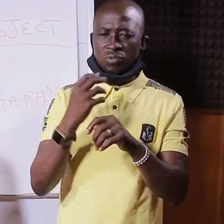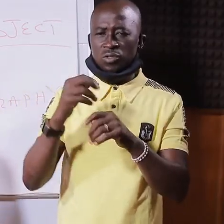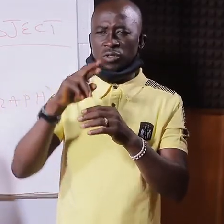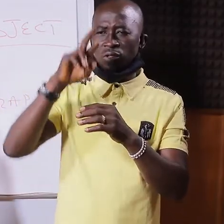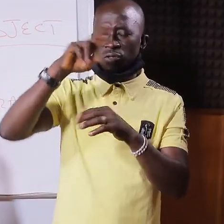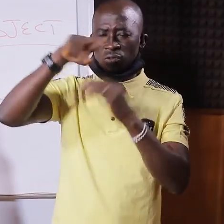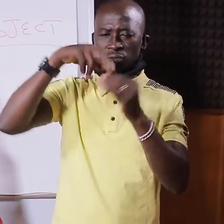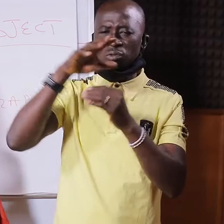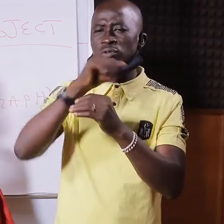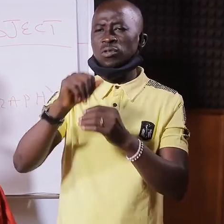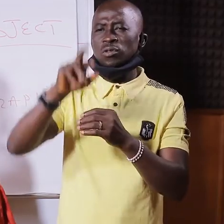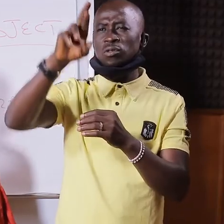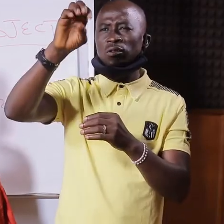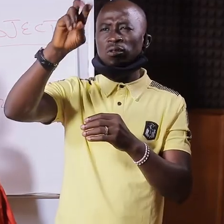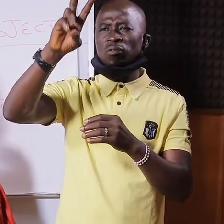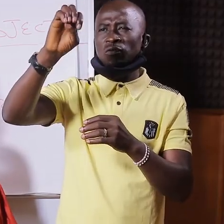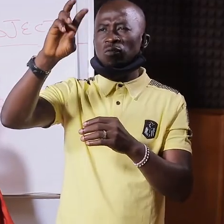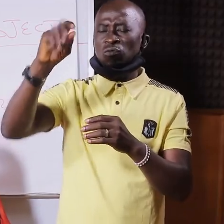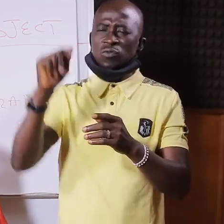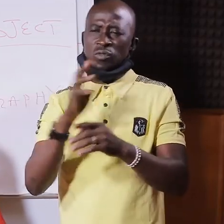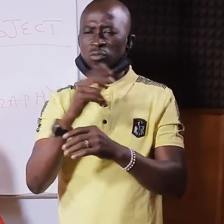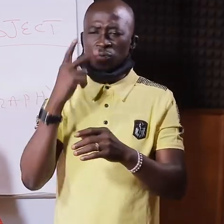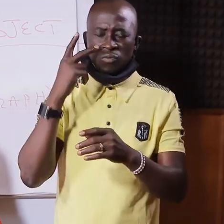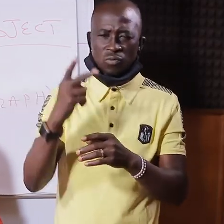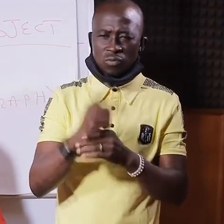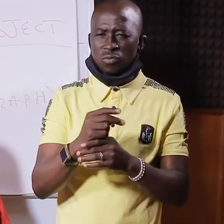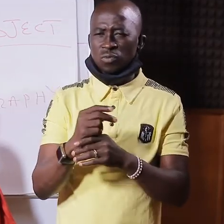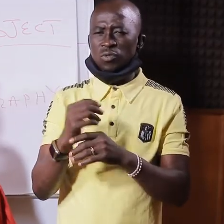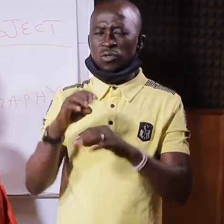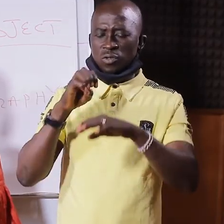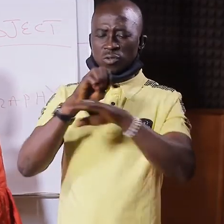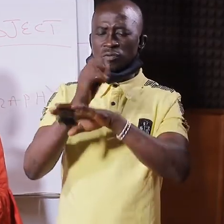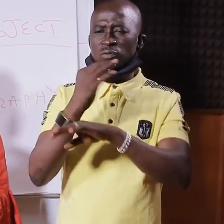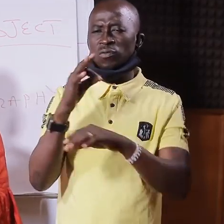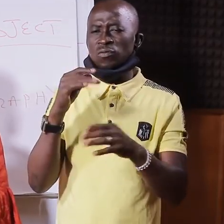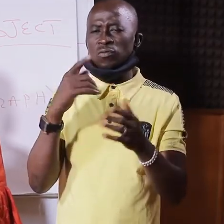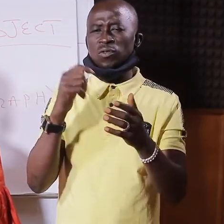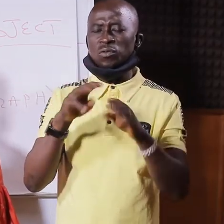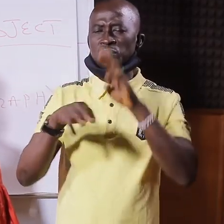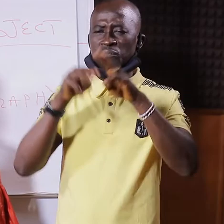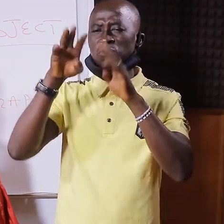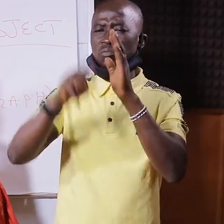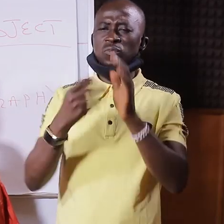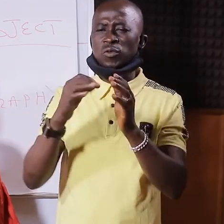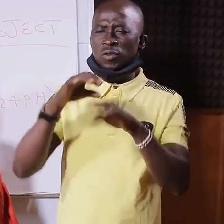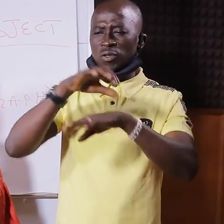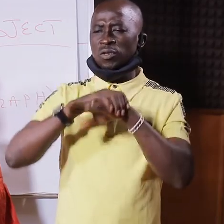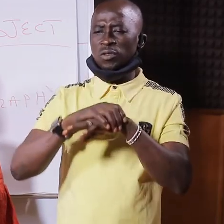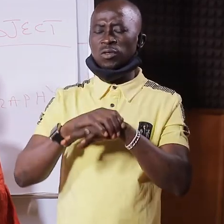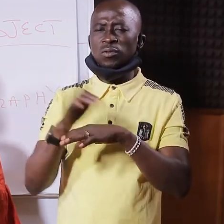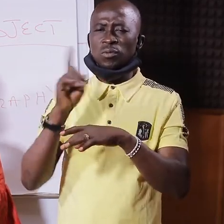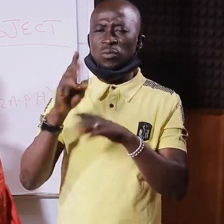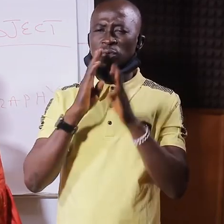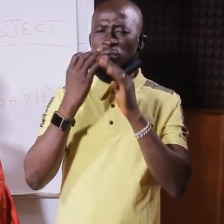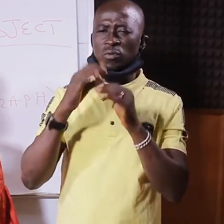rotation and the revolution. And we're able to look at the effects of the movements of the earth. What we talked